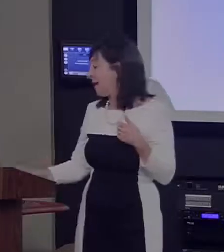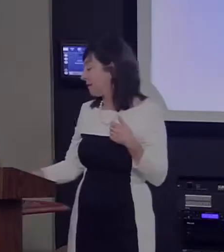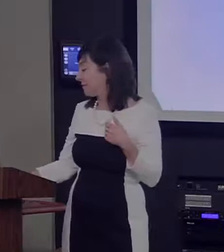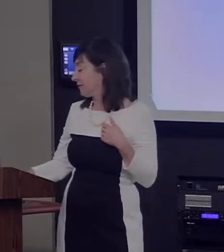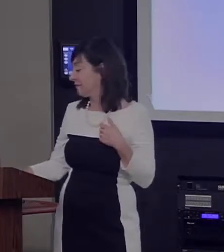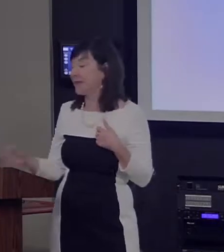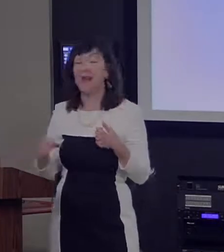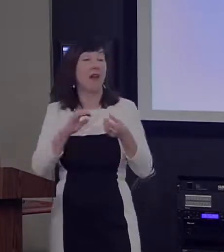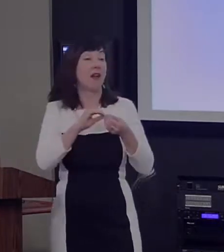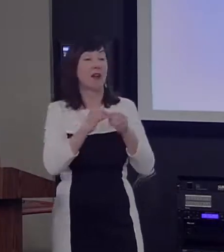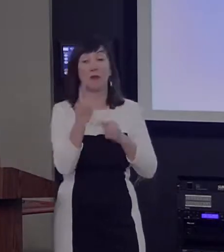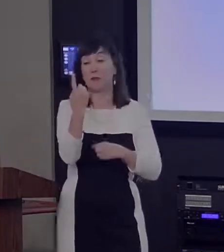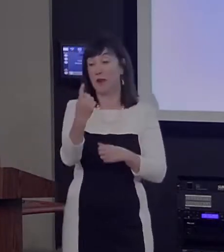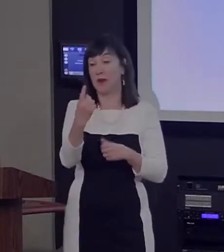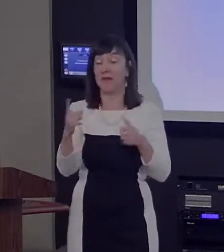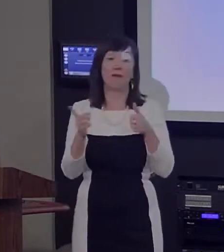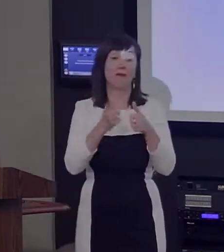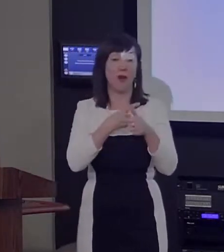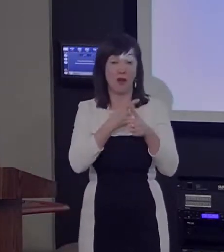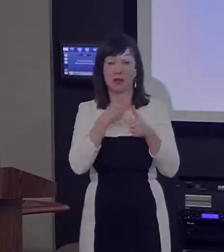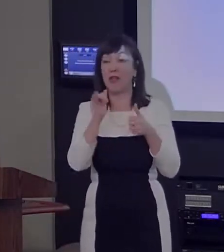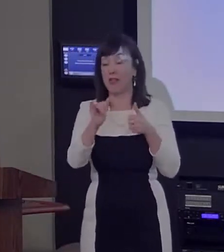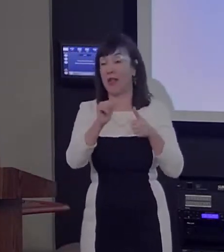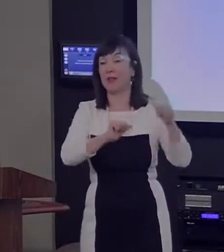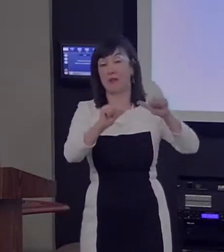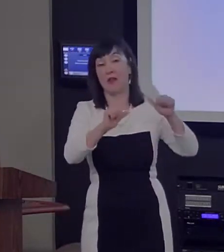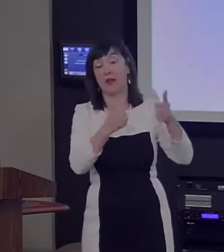examining neuroscience. First of all,